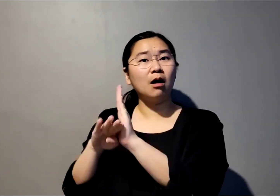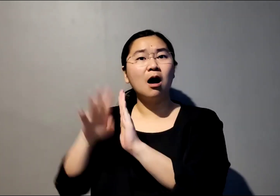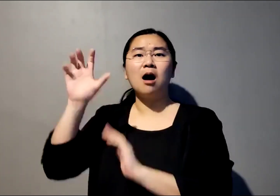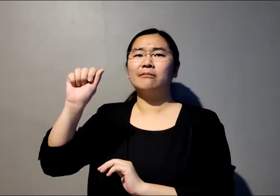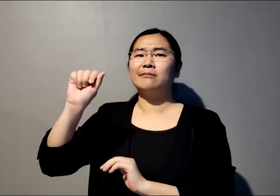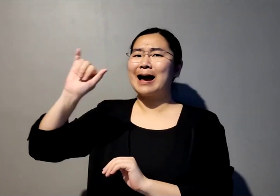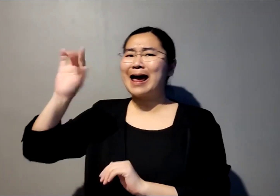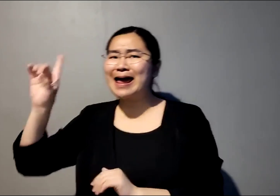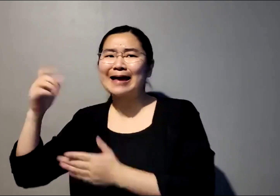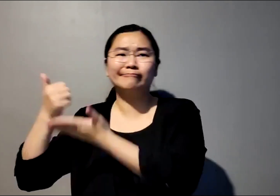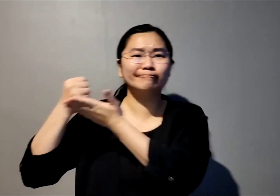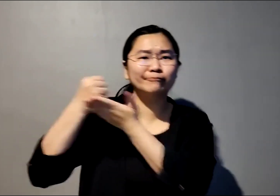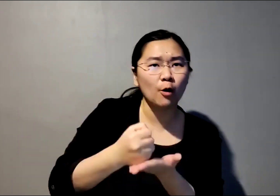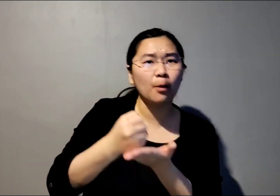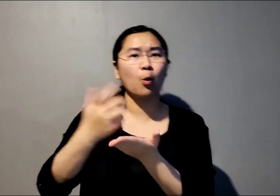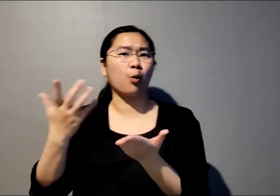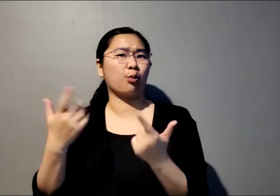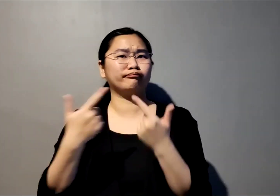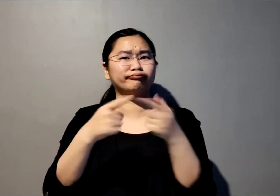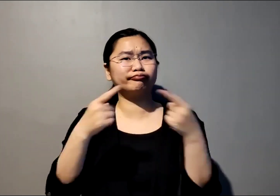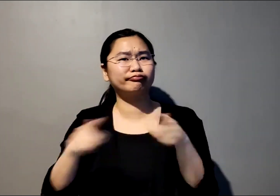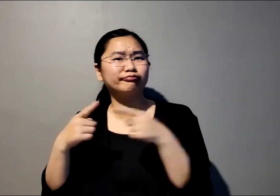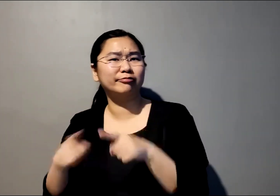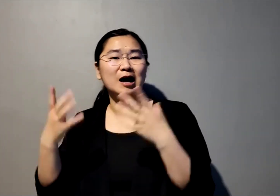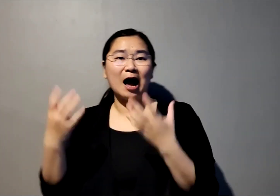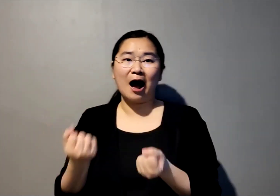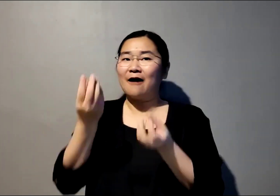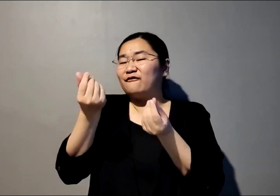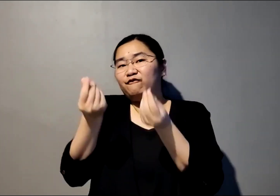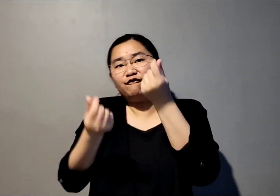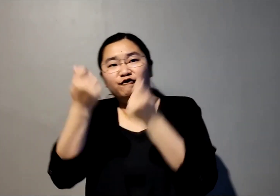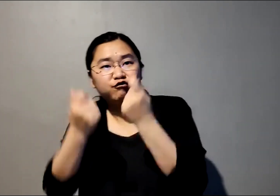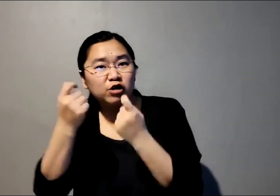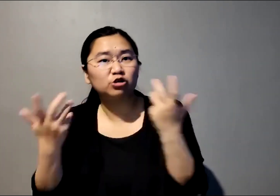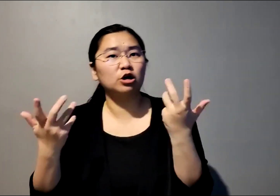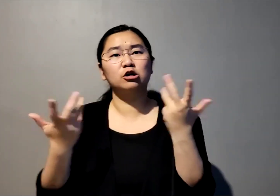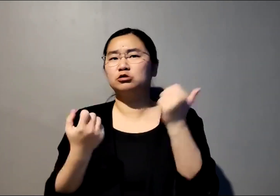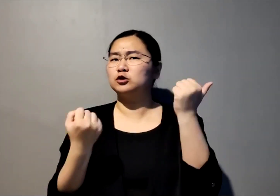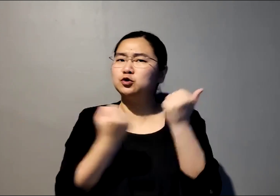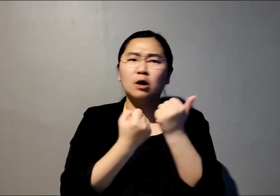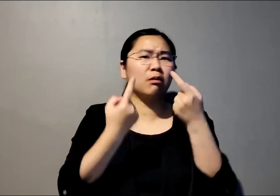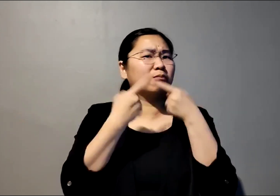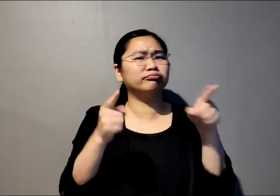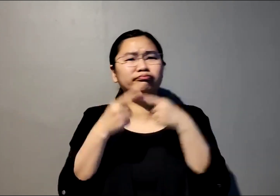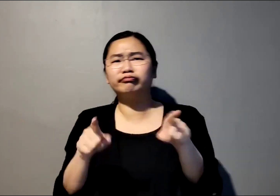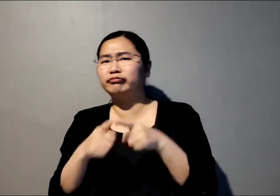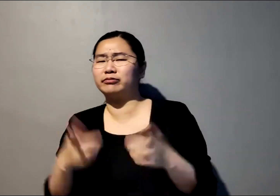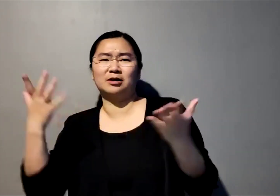conformity with the convention. And being more specific, these grants should serve,